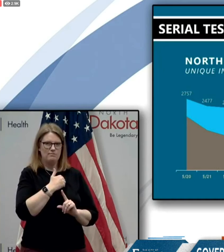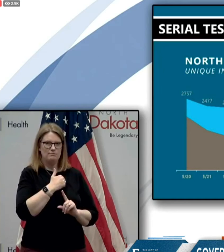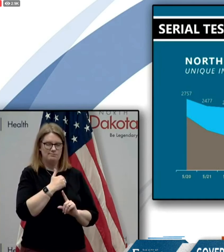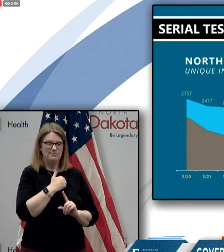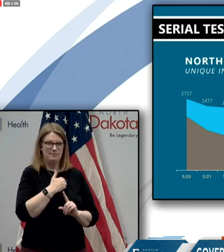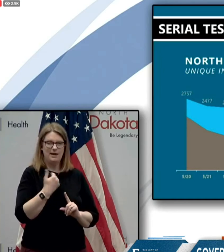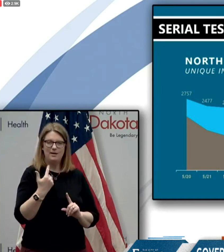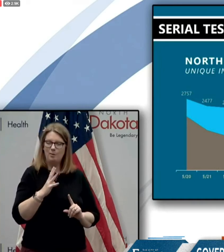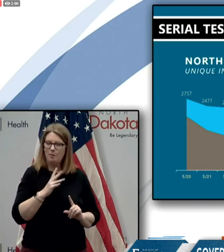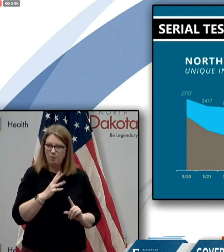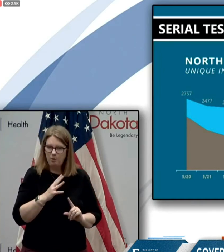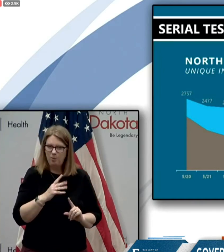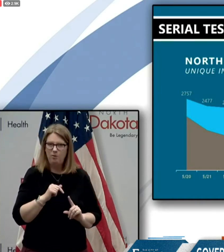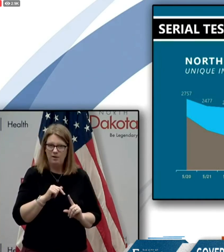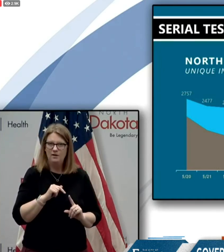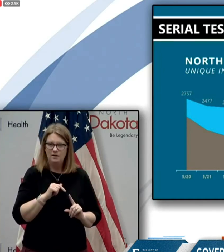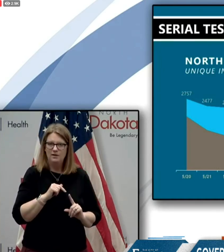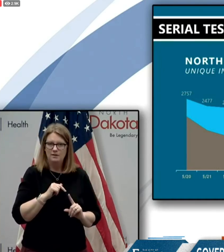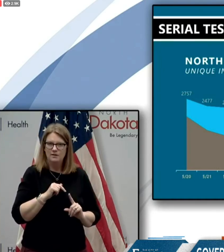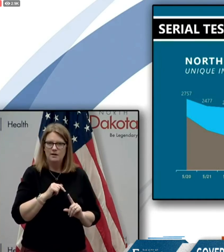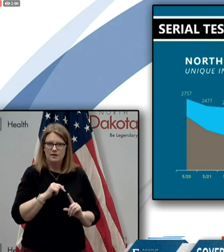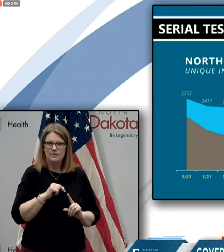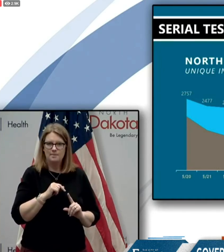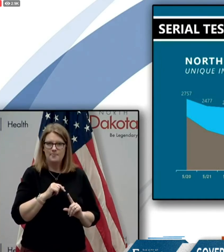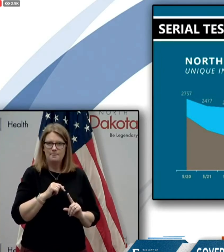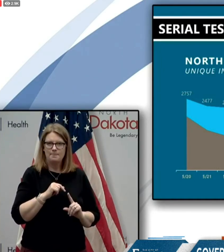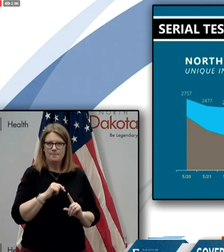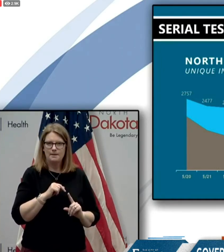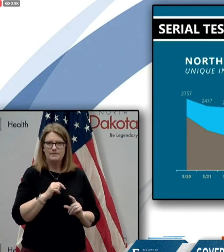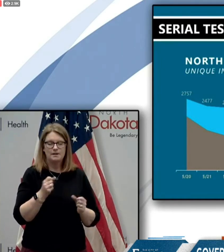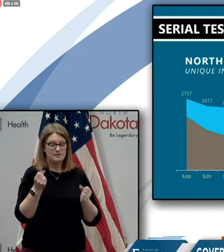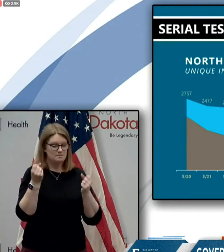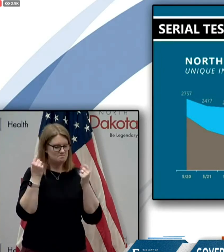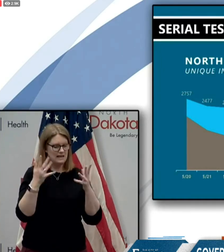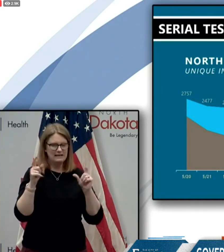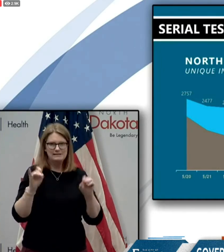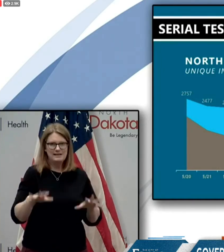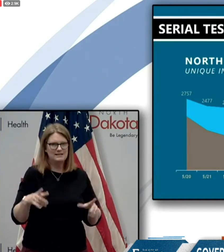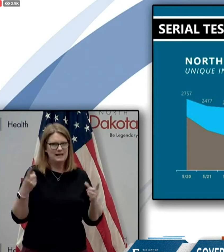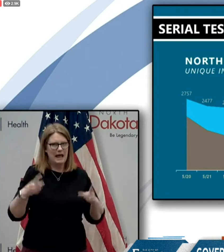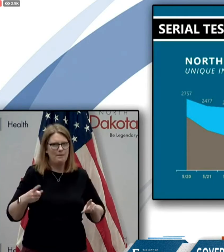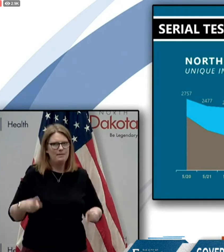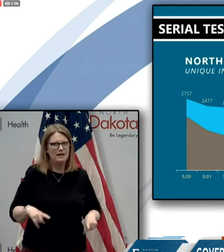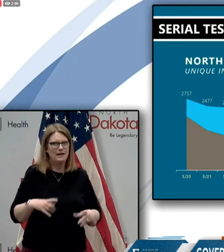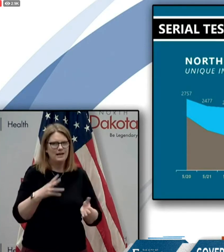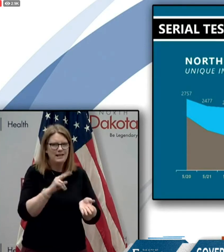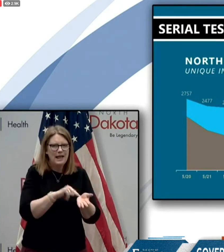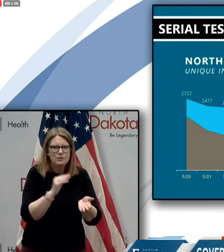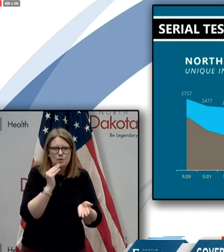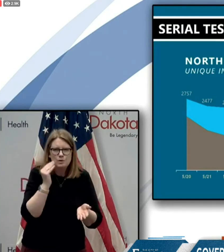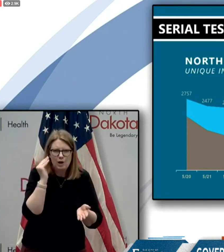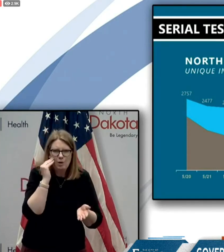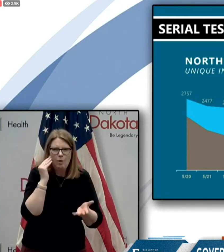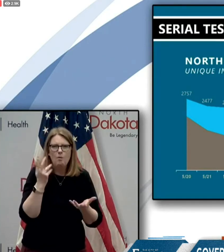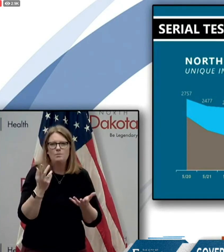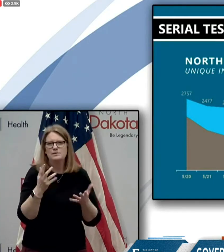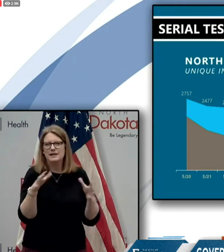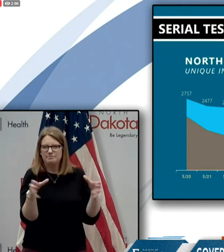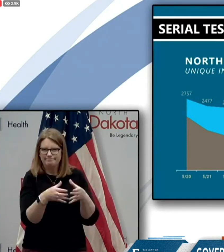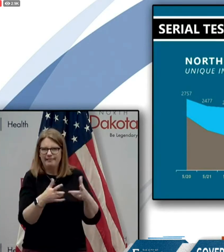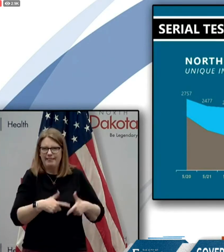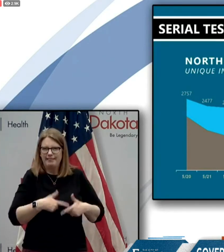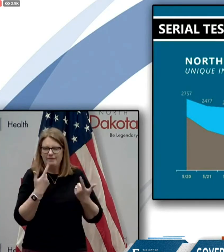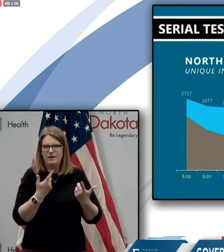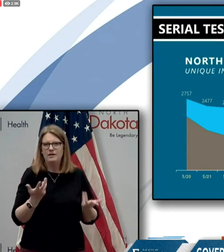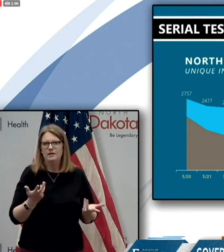that's there are lots of tests going on in long-term care and large populations. There's about